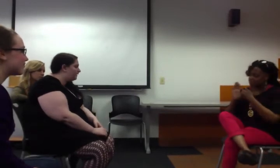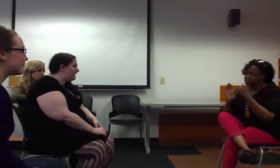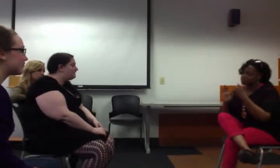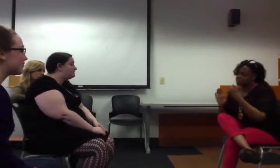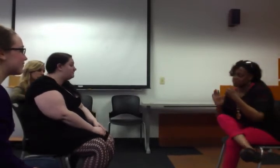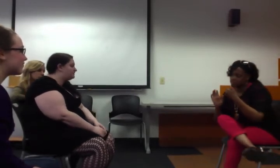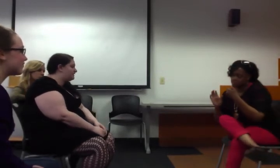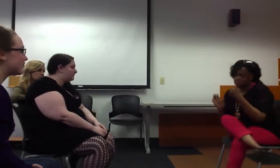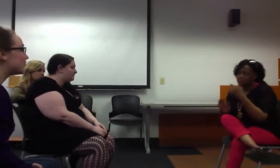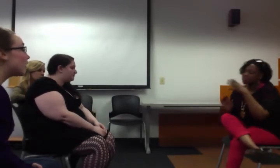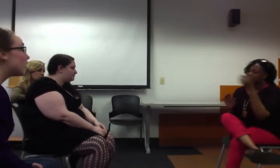I have a deaf youth center.